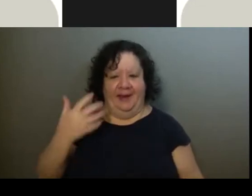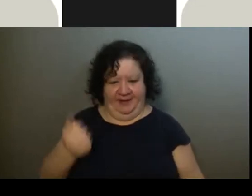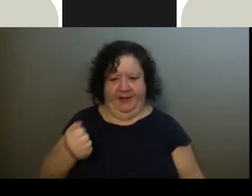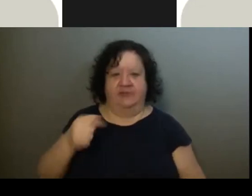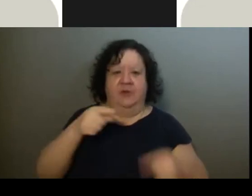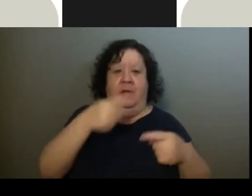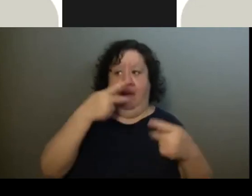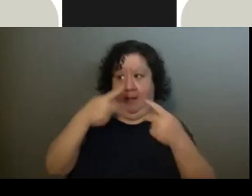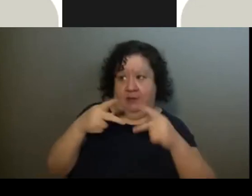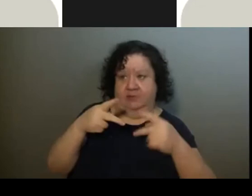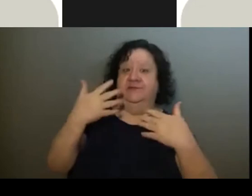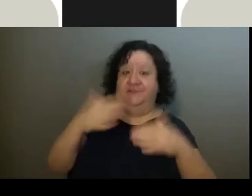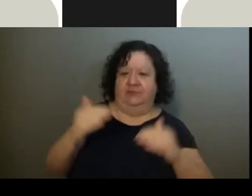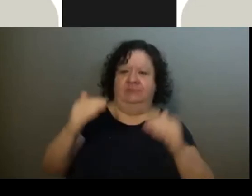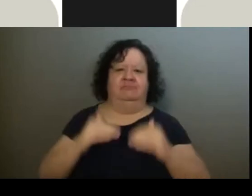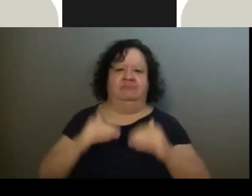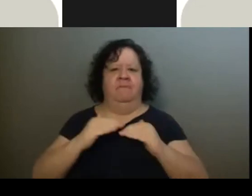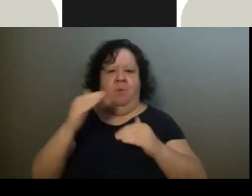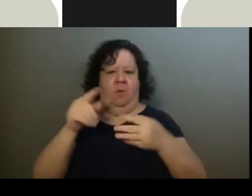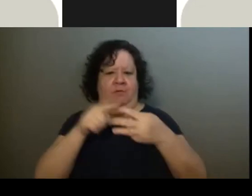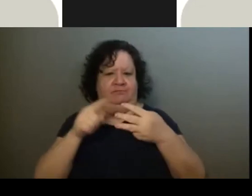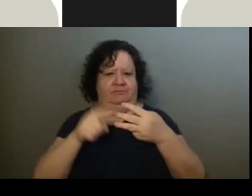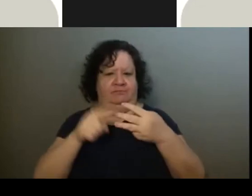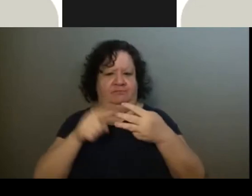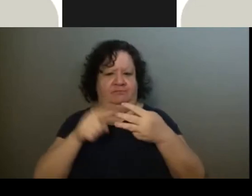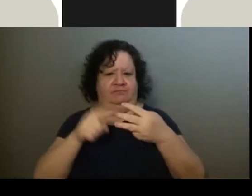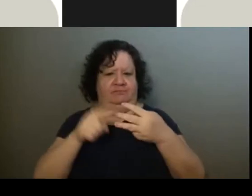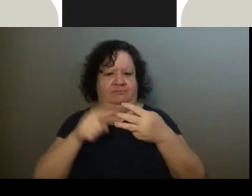or special guests to respond to the question that's